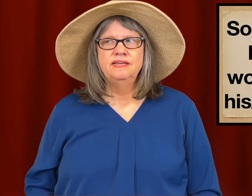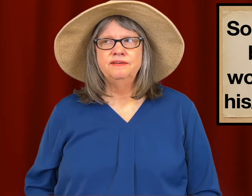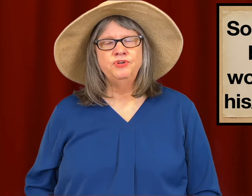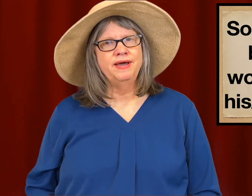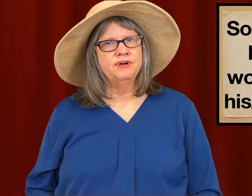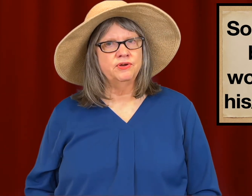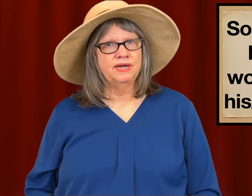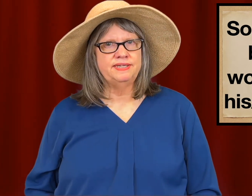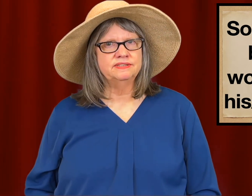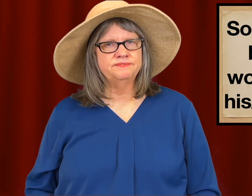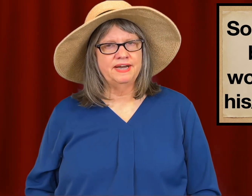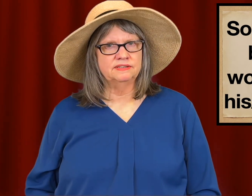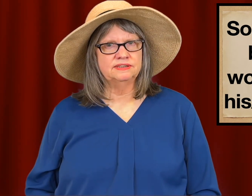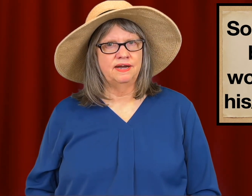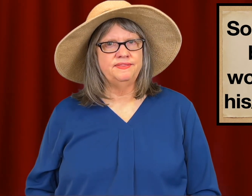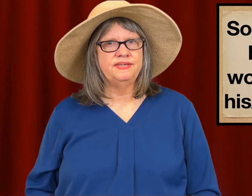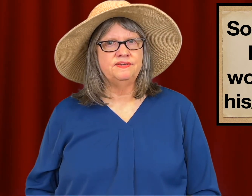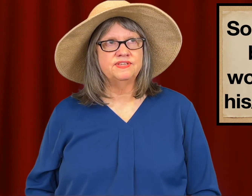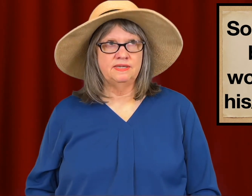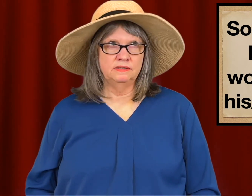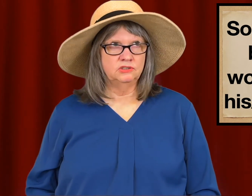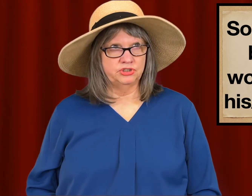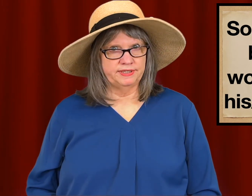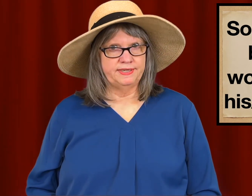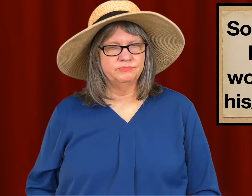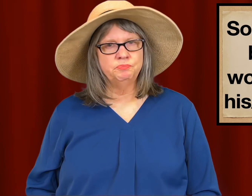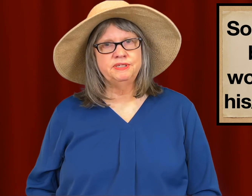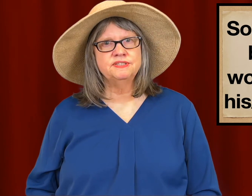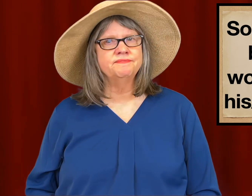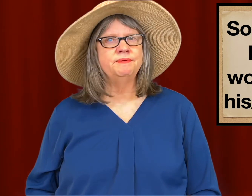If you have other ideas of how to sign these English idioms, please give them in